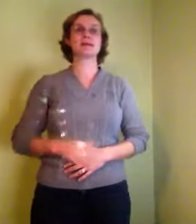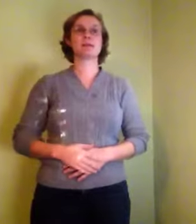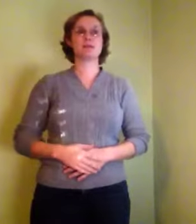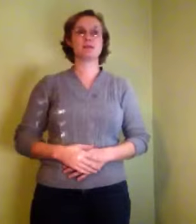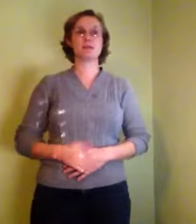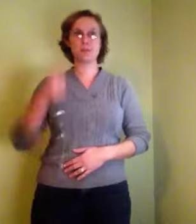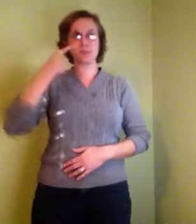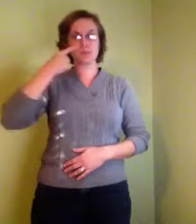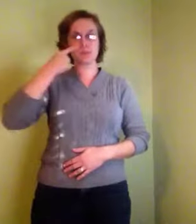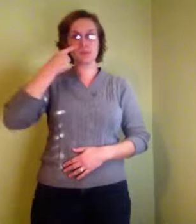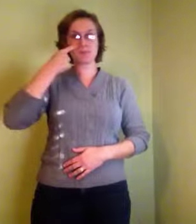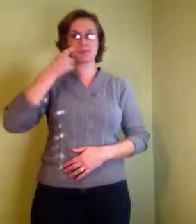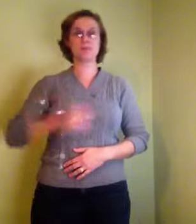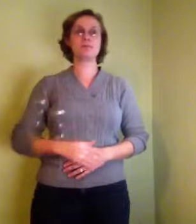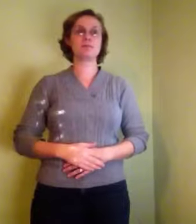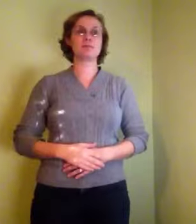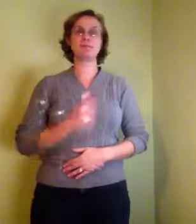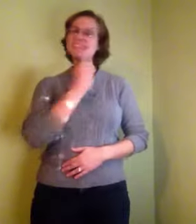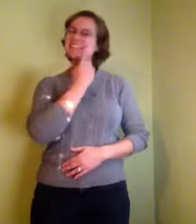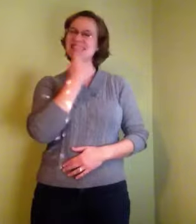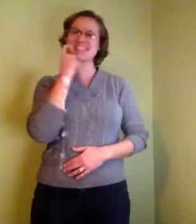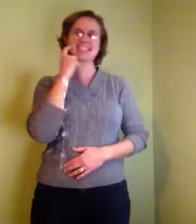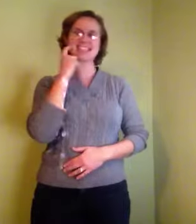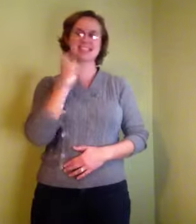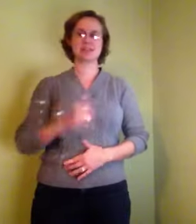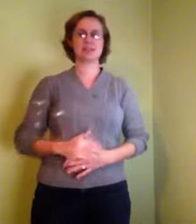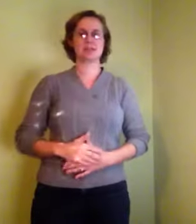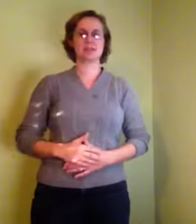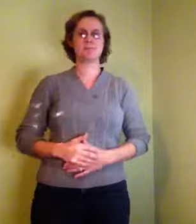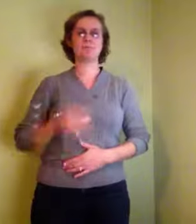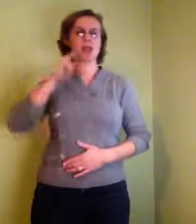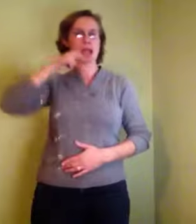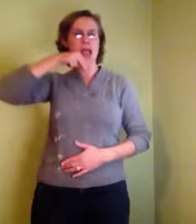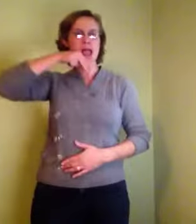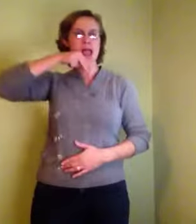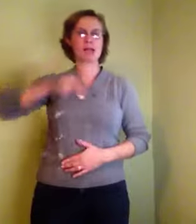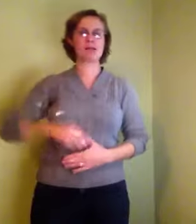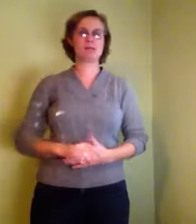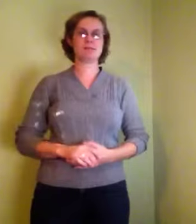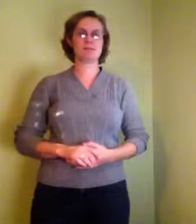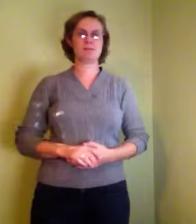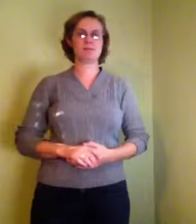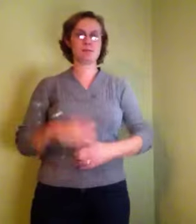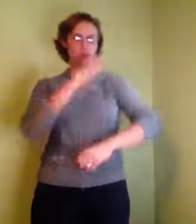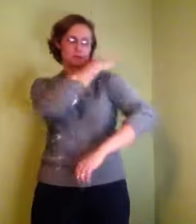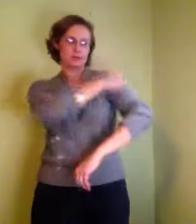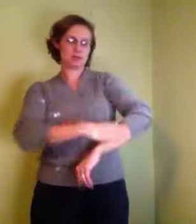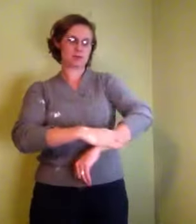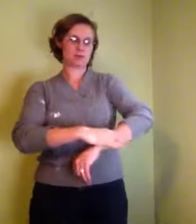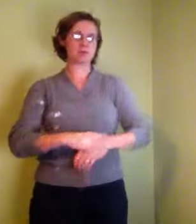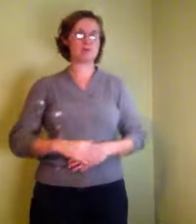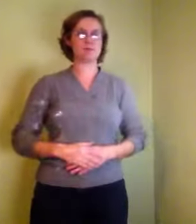Nose, Teeth, Tongue, Arm, Hand,